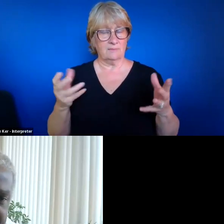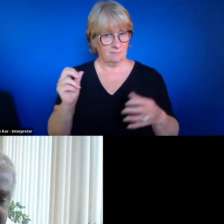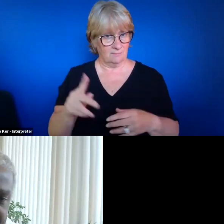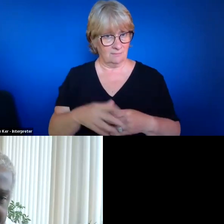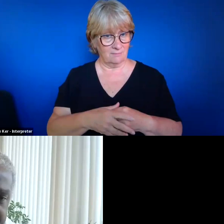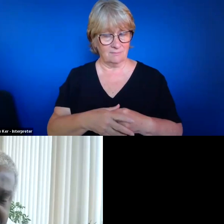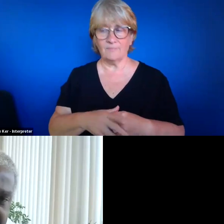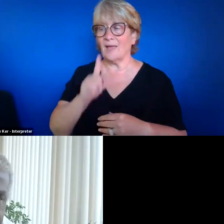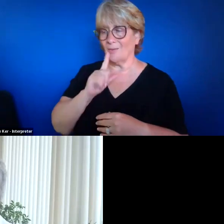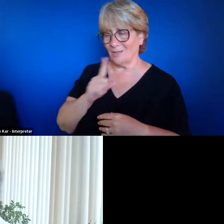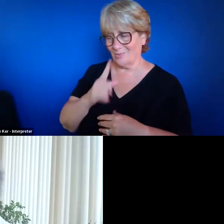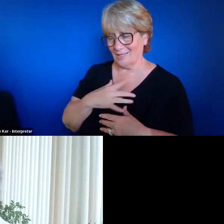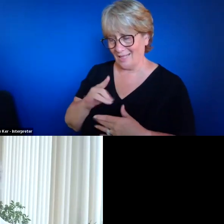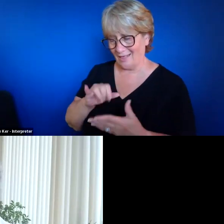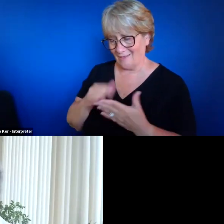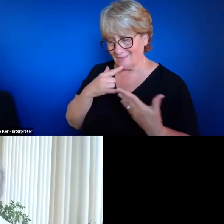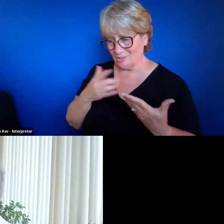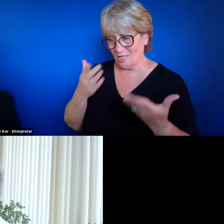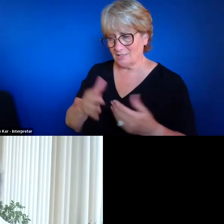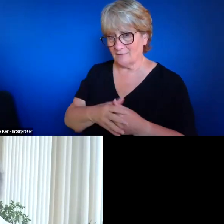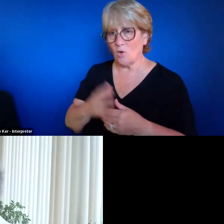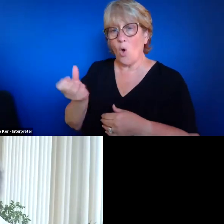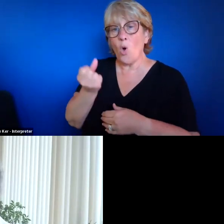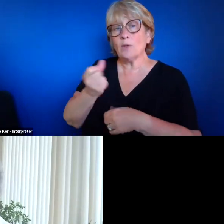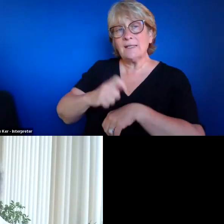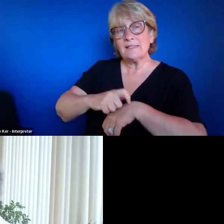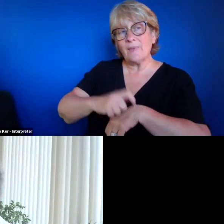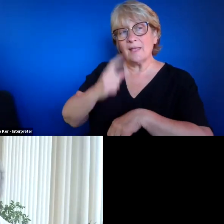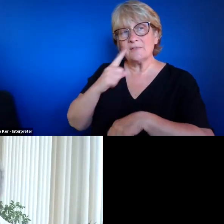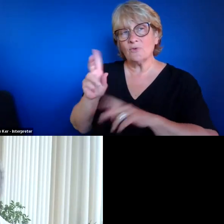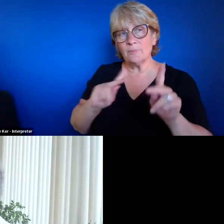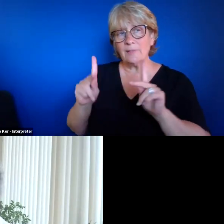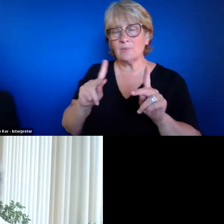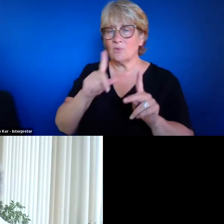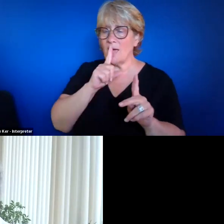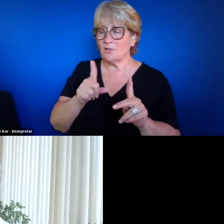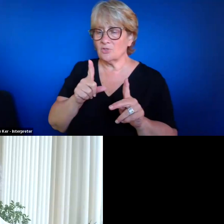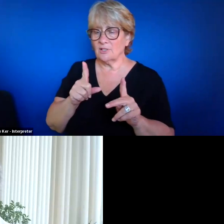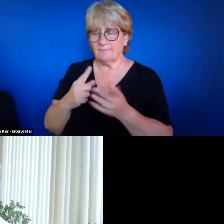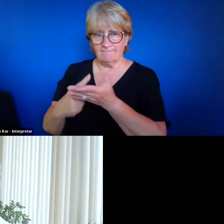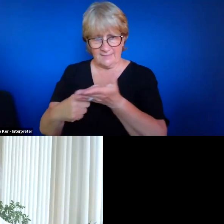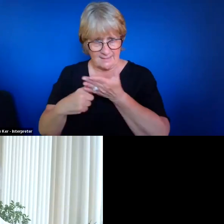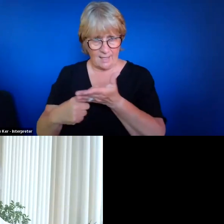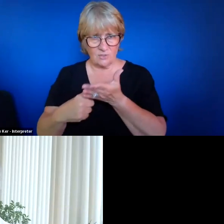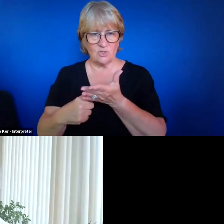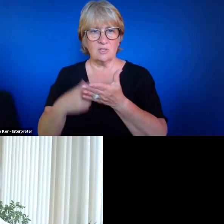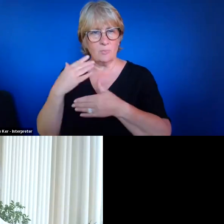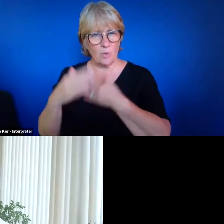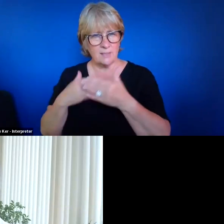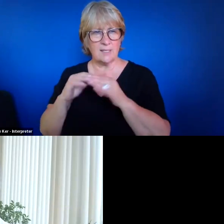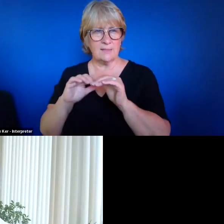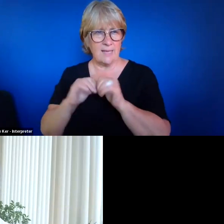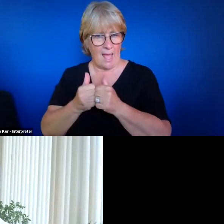I really, really like that suggestion. So holding space for people to reflect on the actual discussion and the process and how that meeting